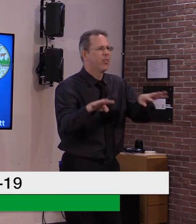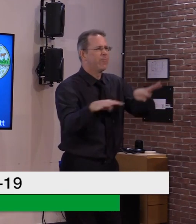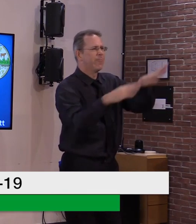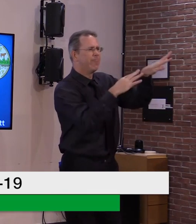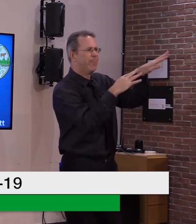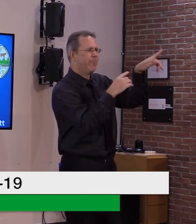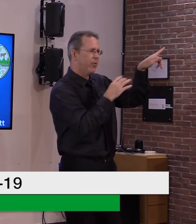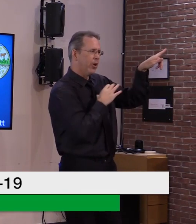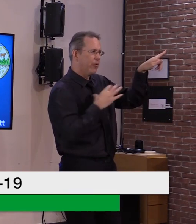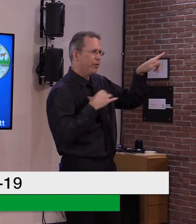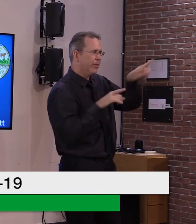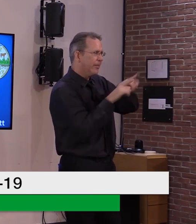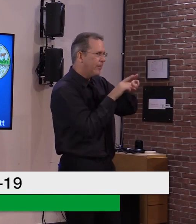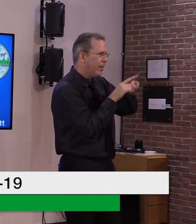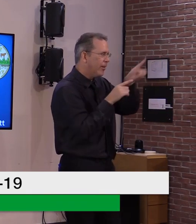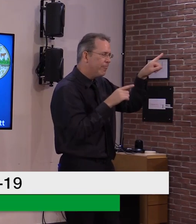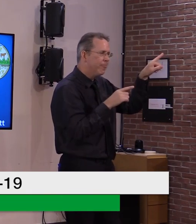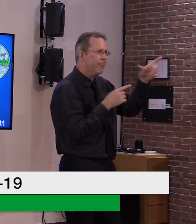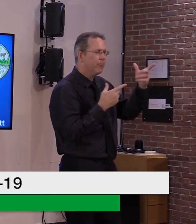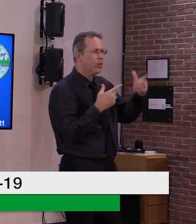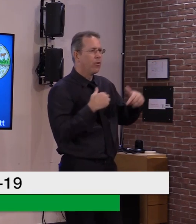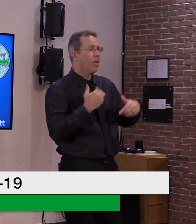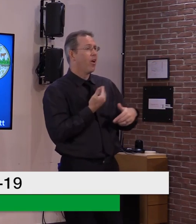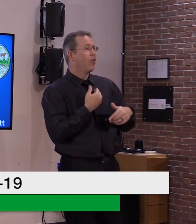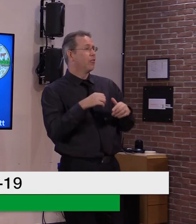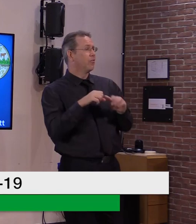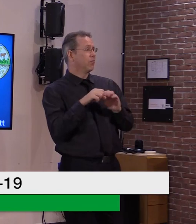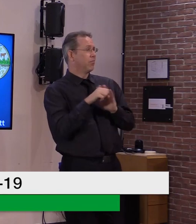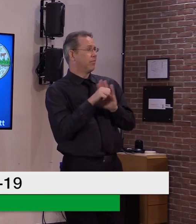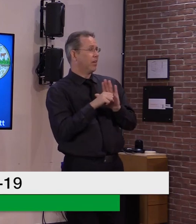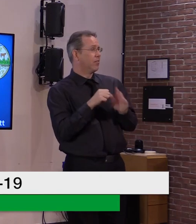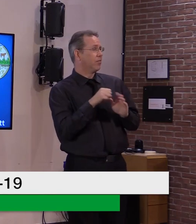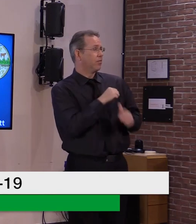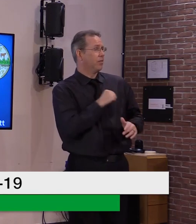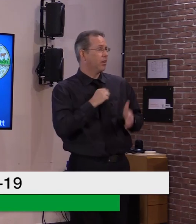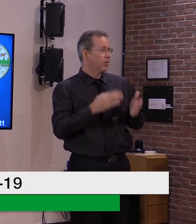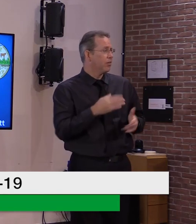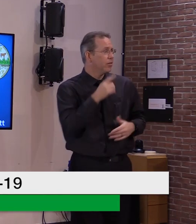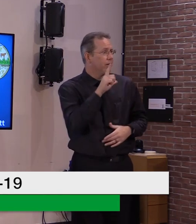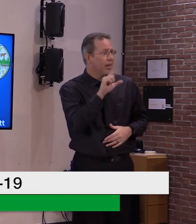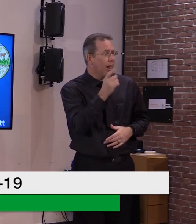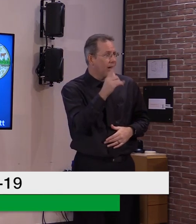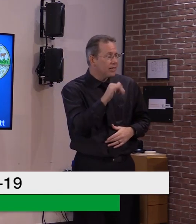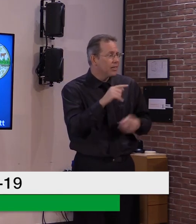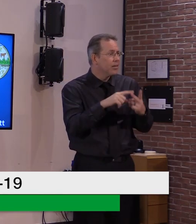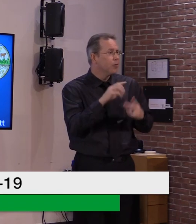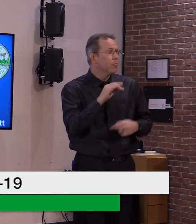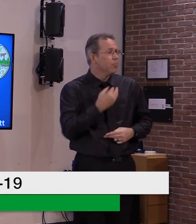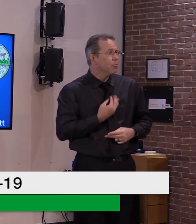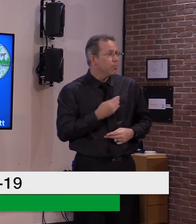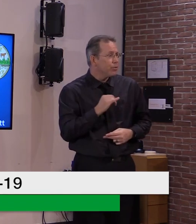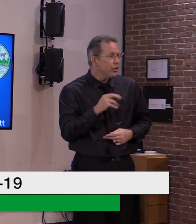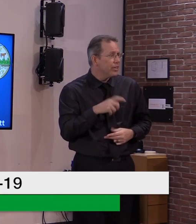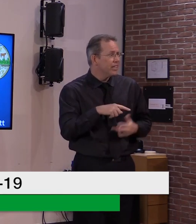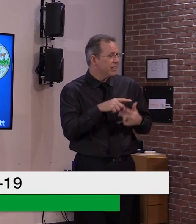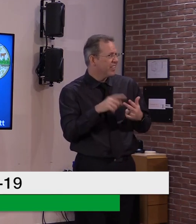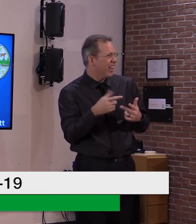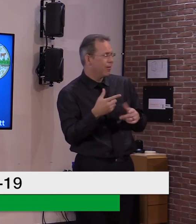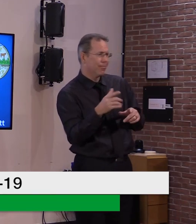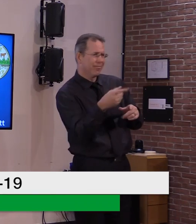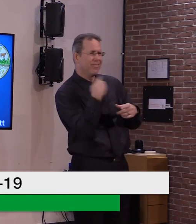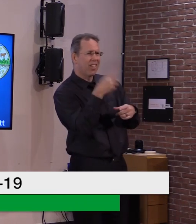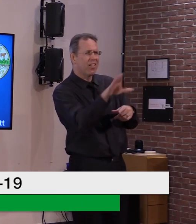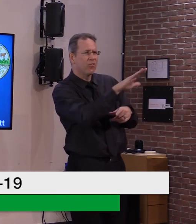uh congress to do something about this because again this will have a detrimental effect on